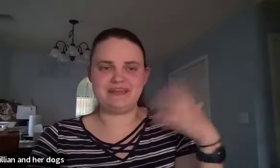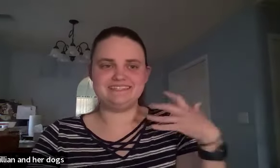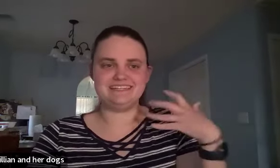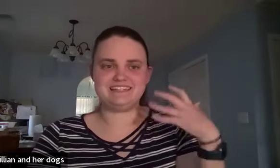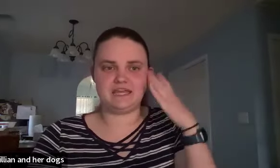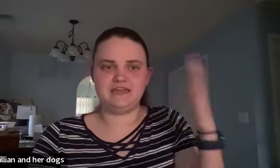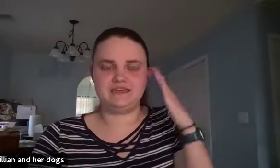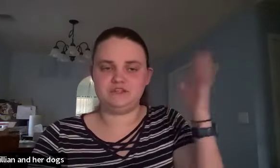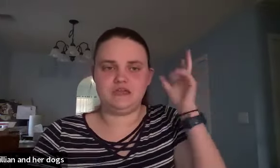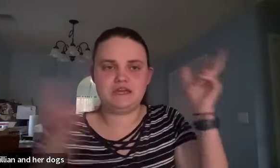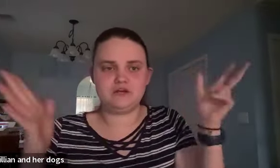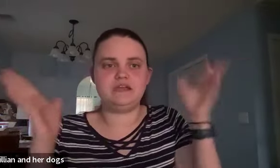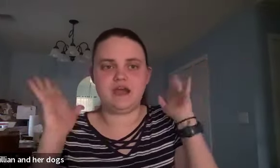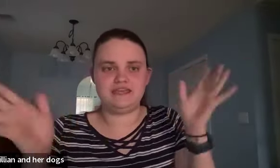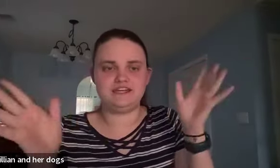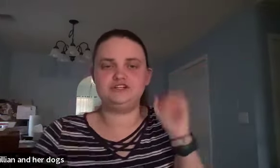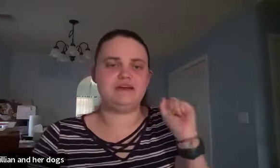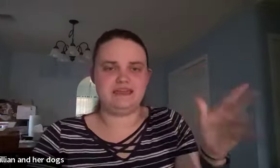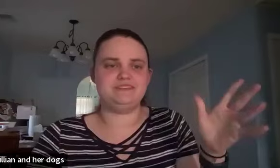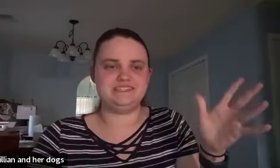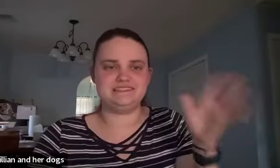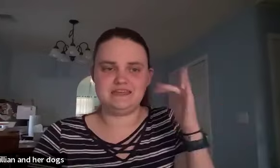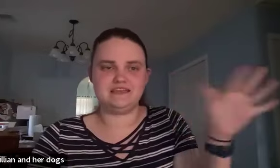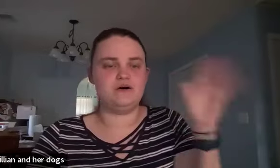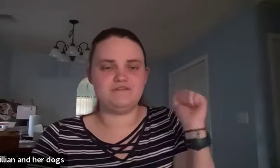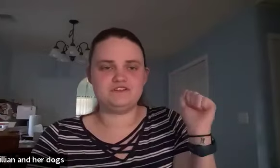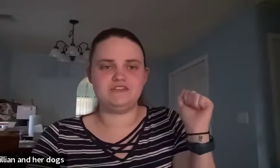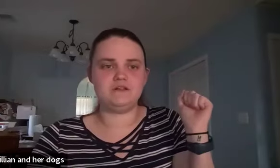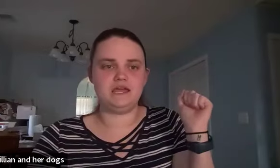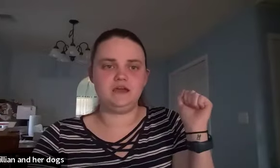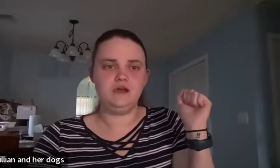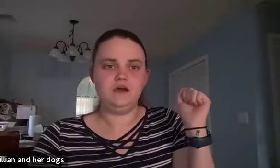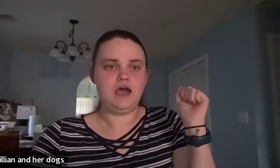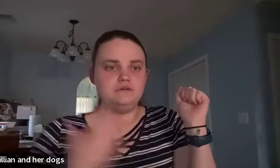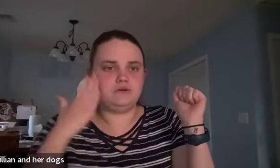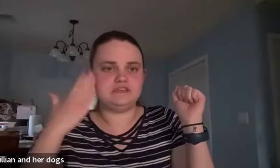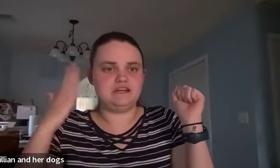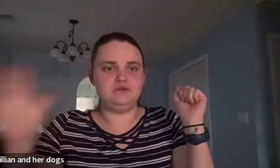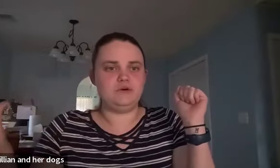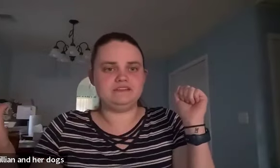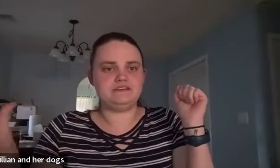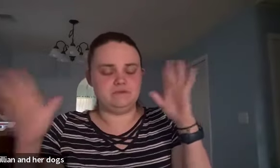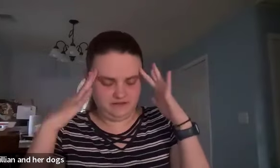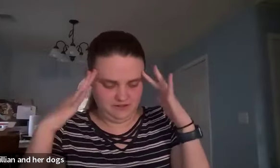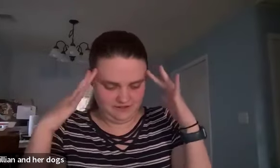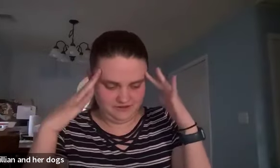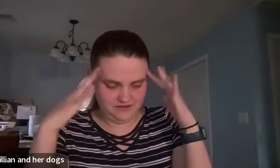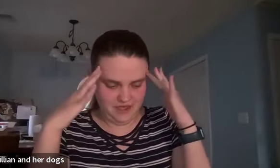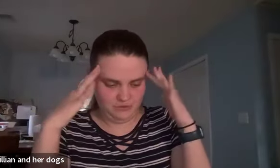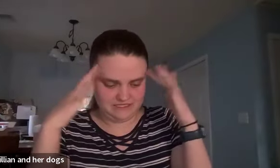my instinct is like I can't you can't hear me, I can't hear you, ABCs, ASL, everything. And they're like, I don't know this. I don't know ASL. And I'm like, how do I